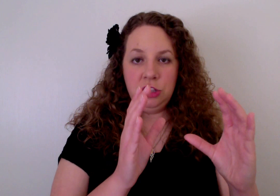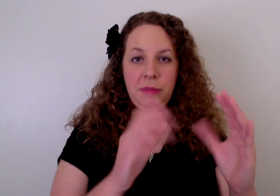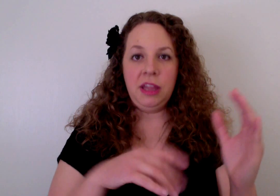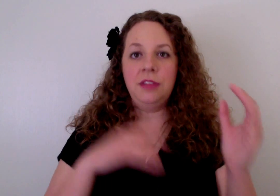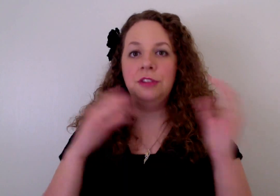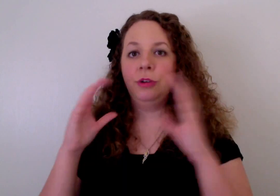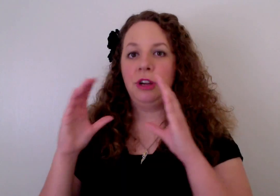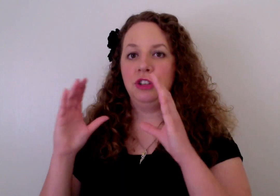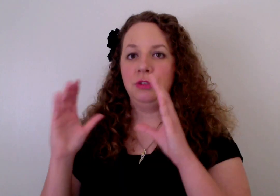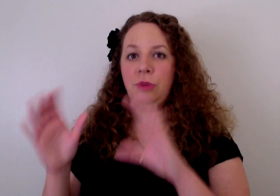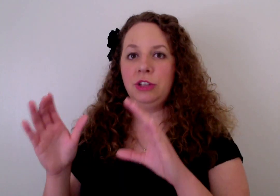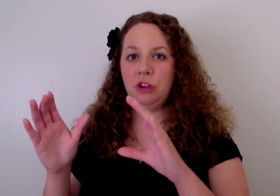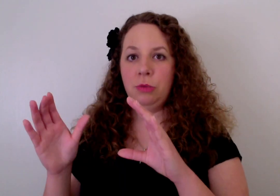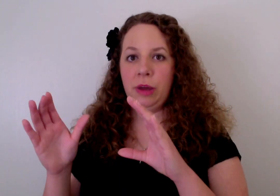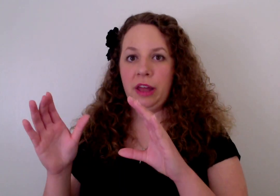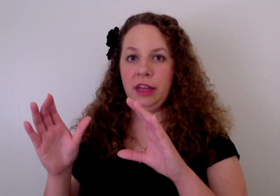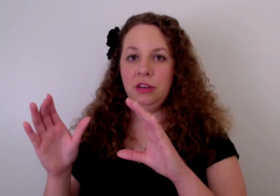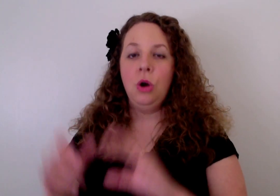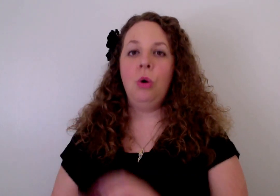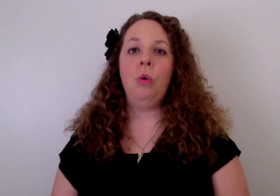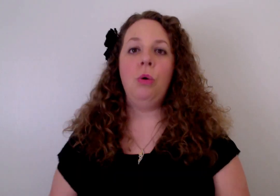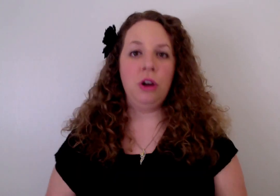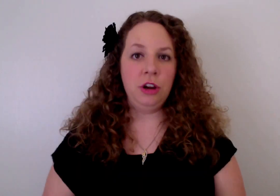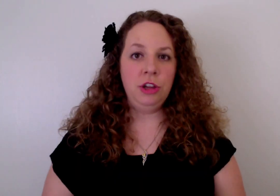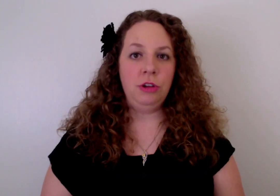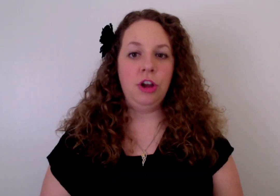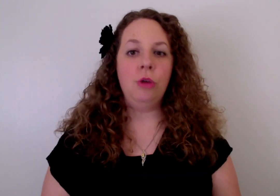topic, and then the question, restaurant, what kind. Or you could go with